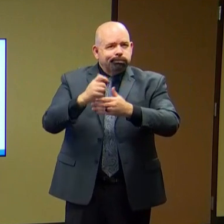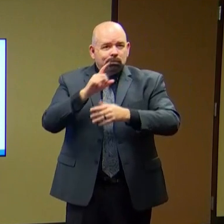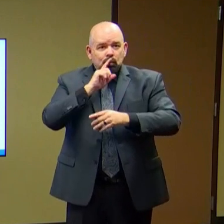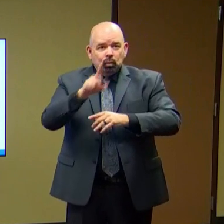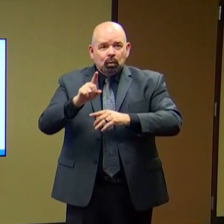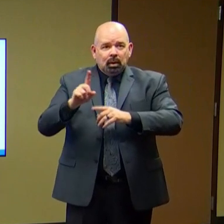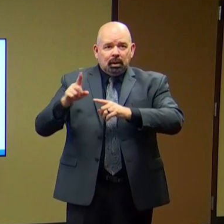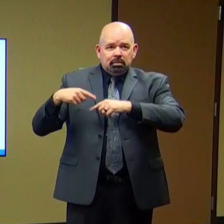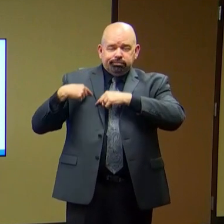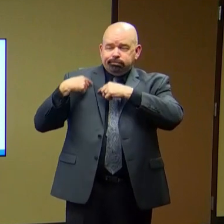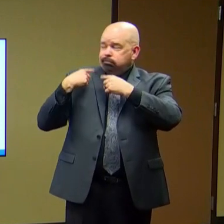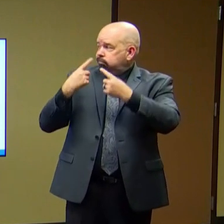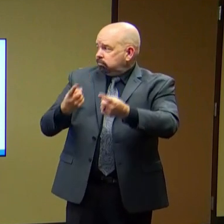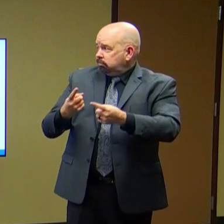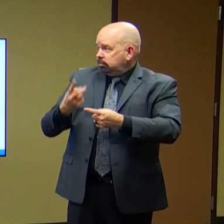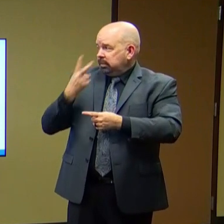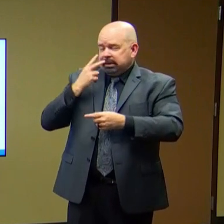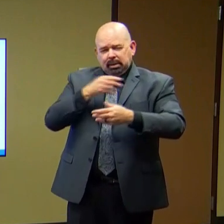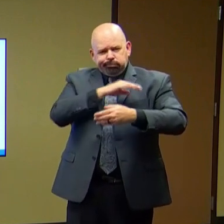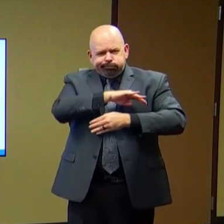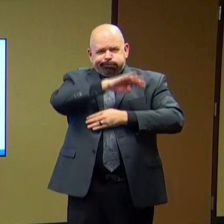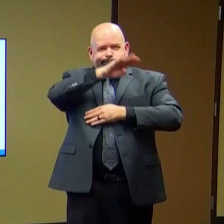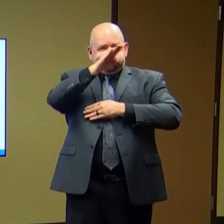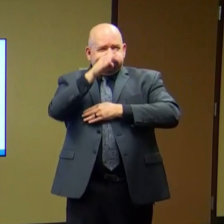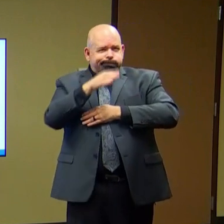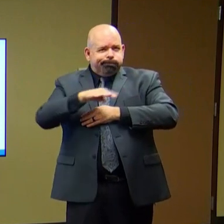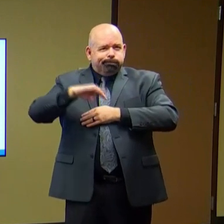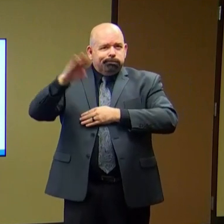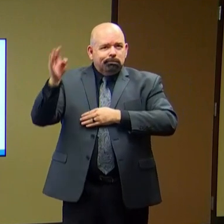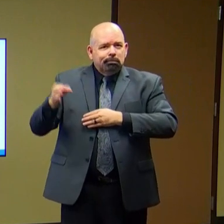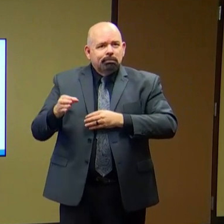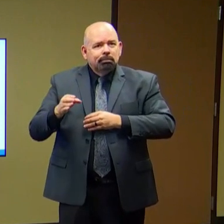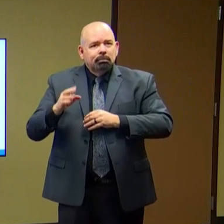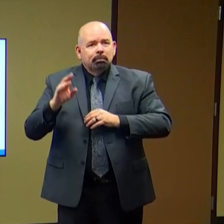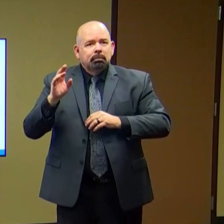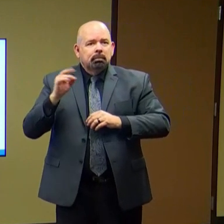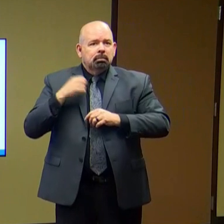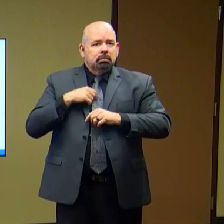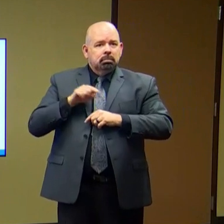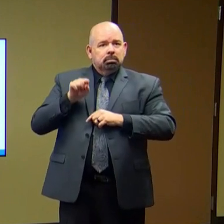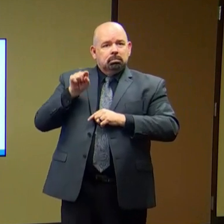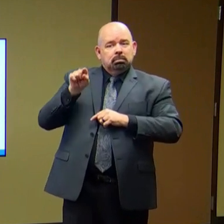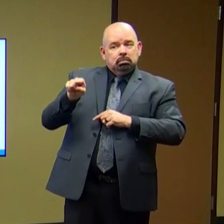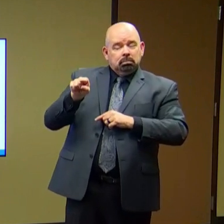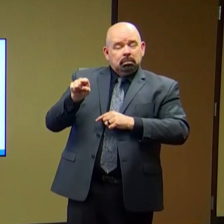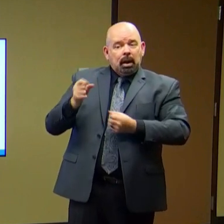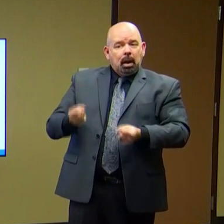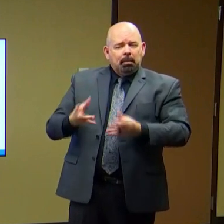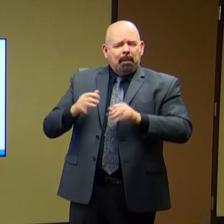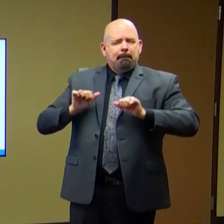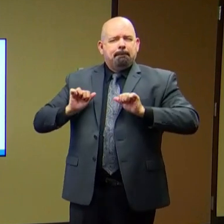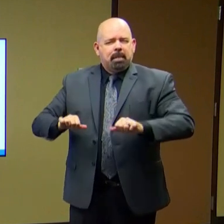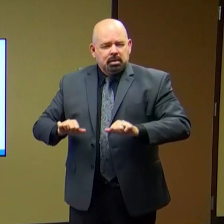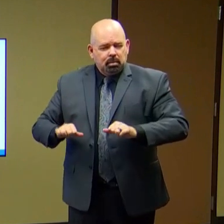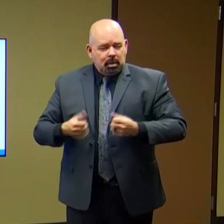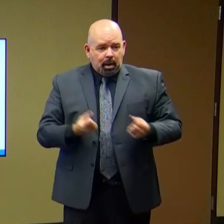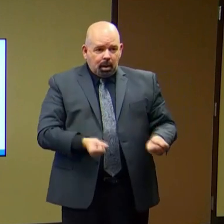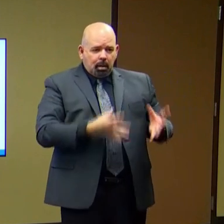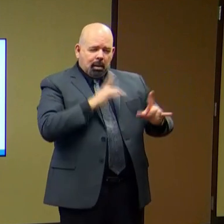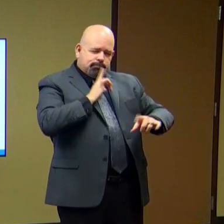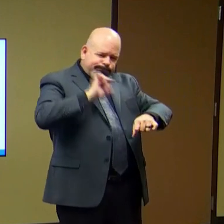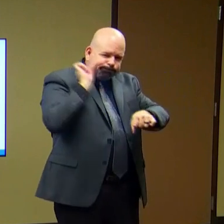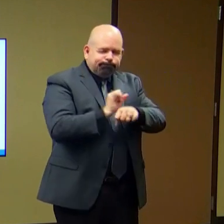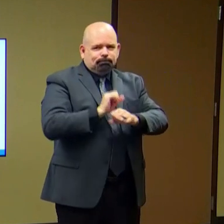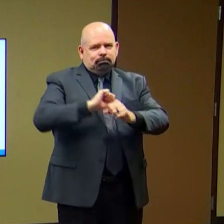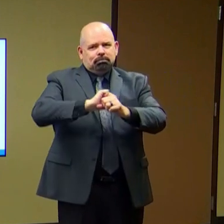concerned. In particular, this is the number of suspected and confirmed emergency department visits in the